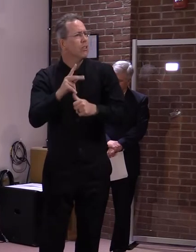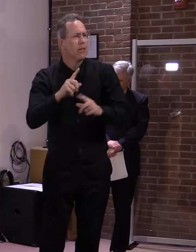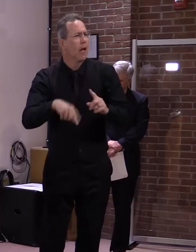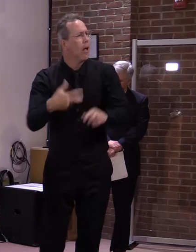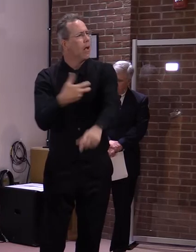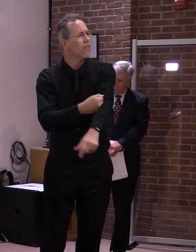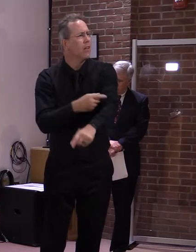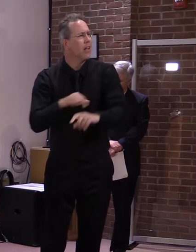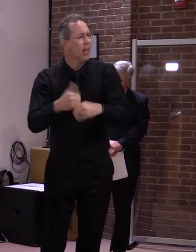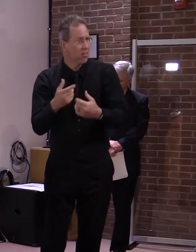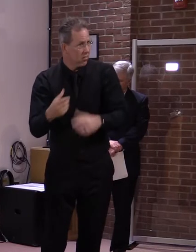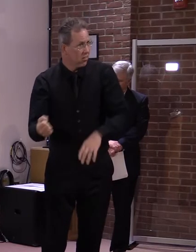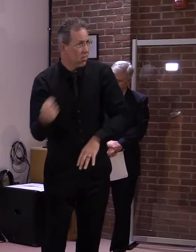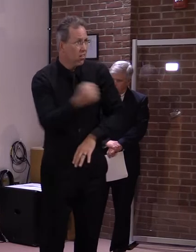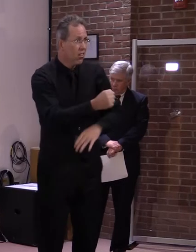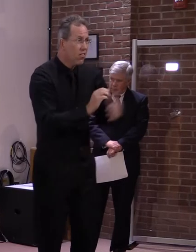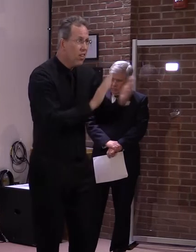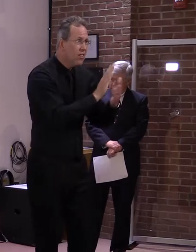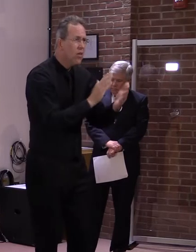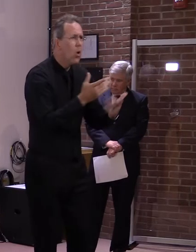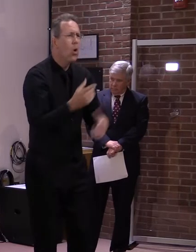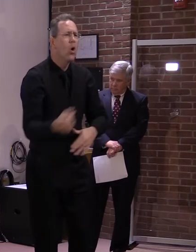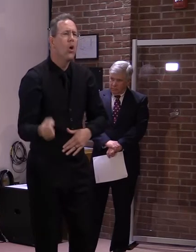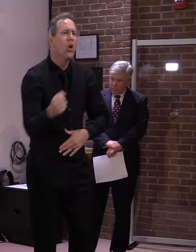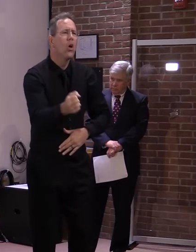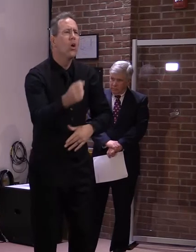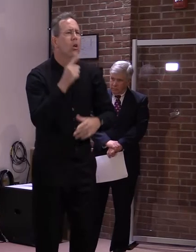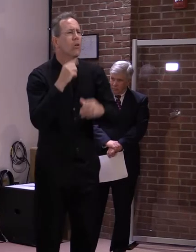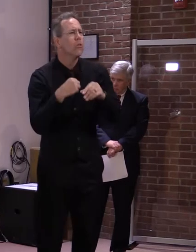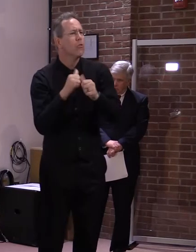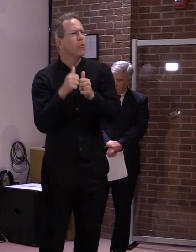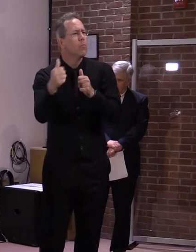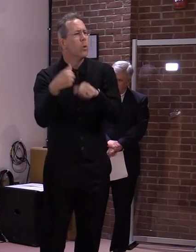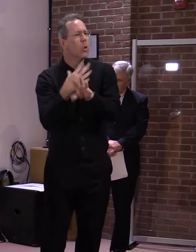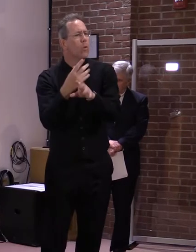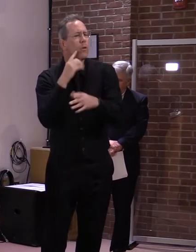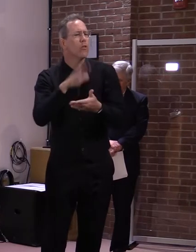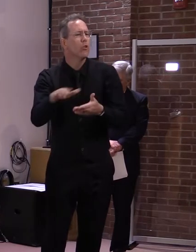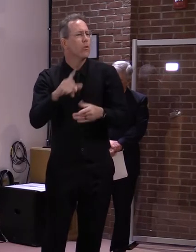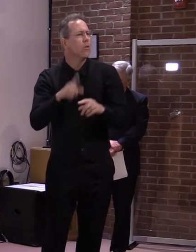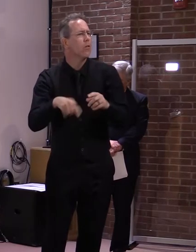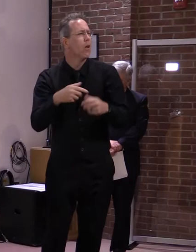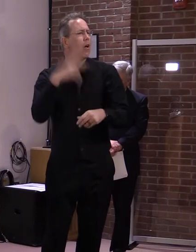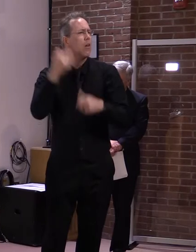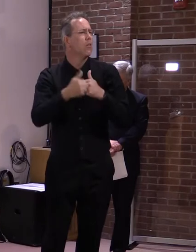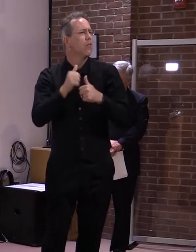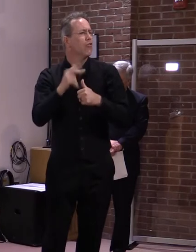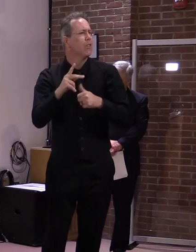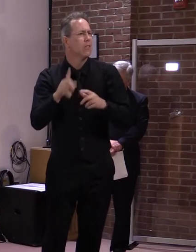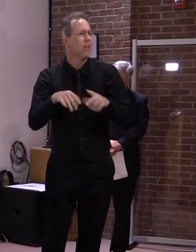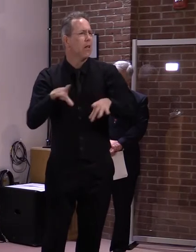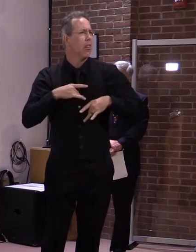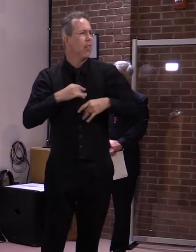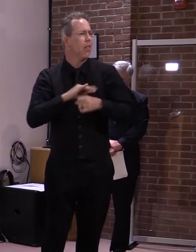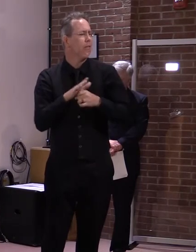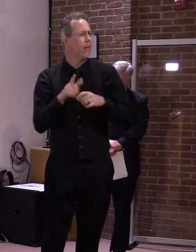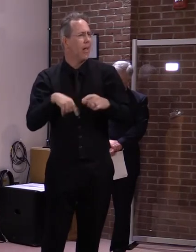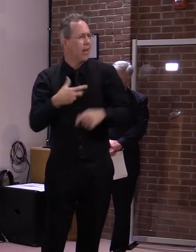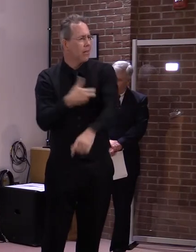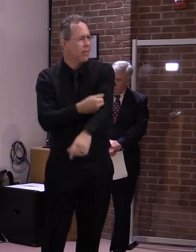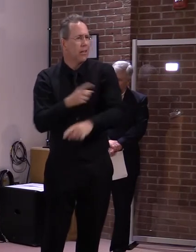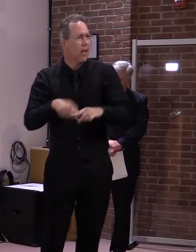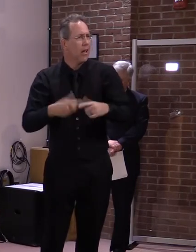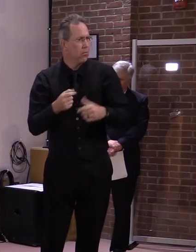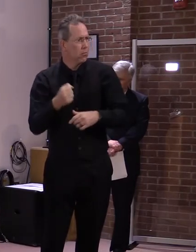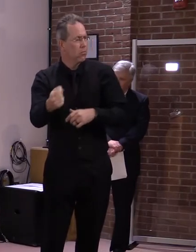or remote schooling for that segment of students? Sounds like a combination Secretary French, Commissioner Levine